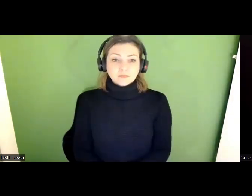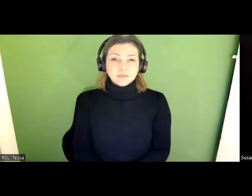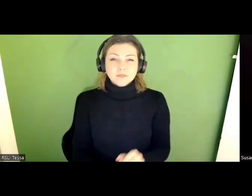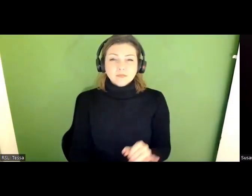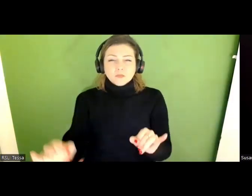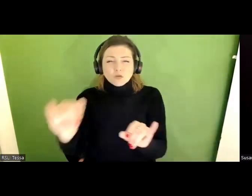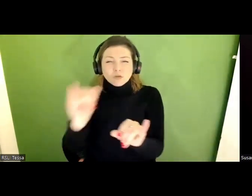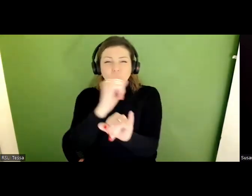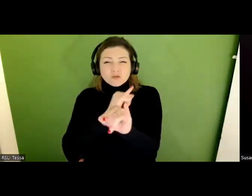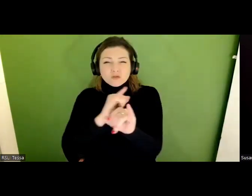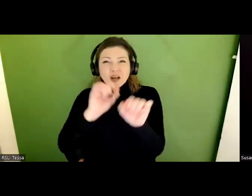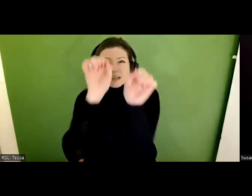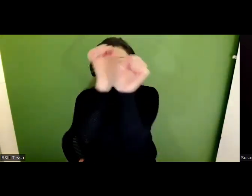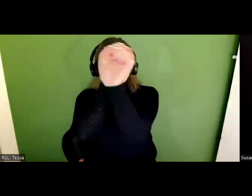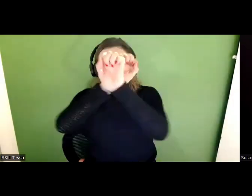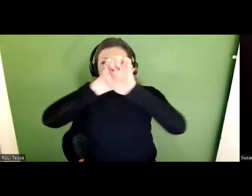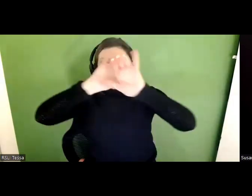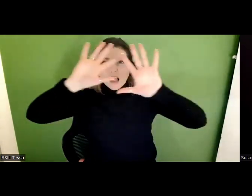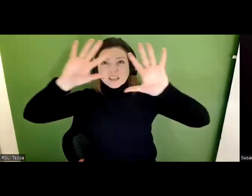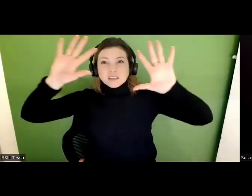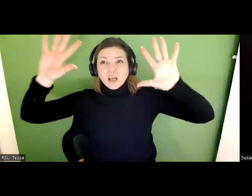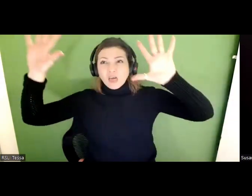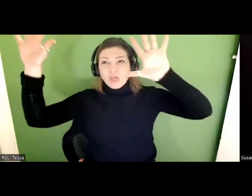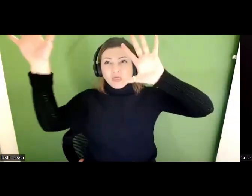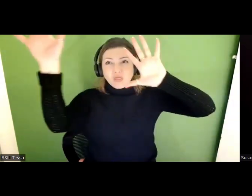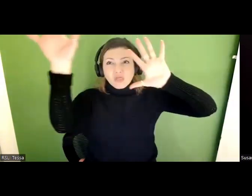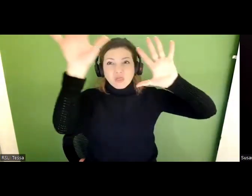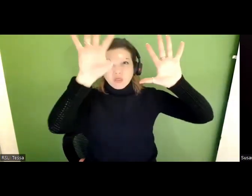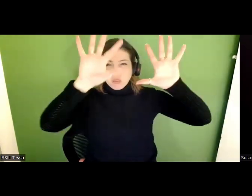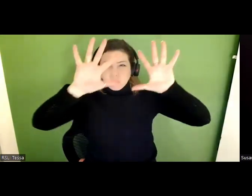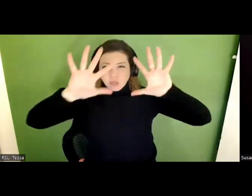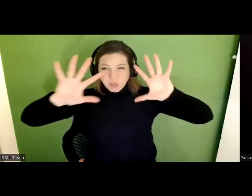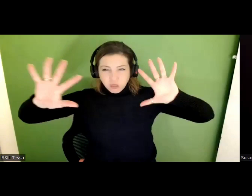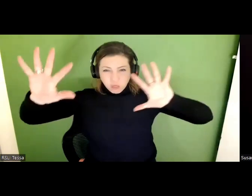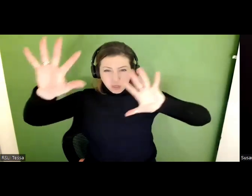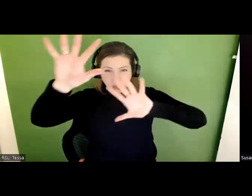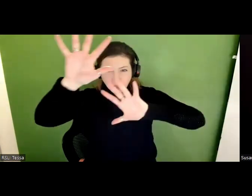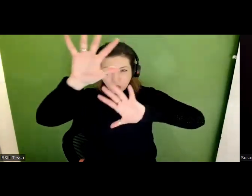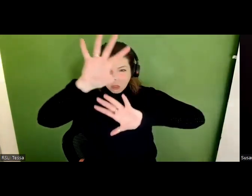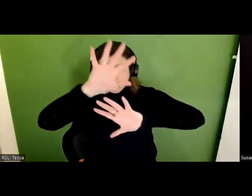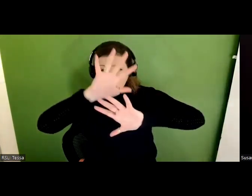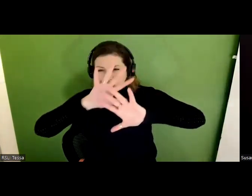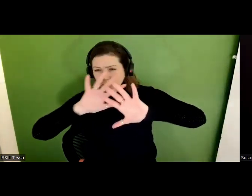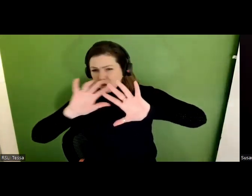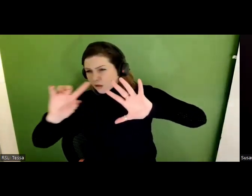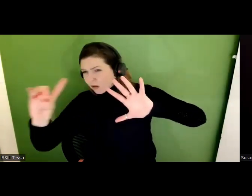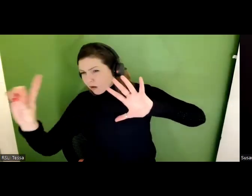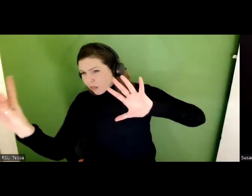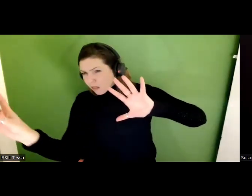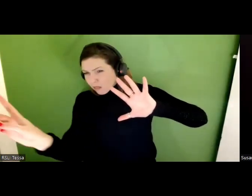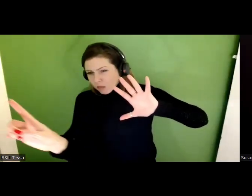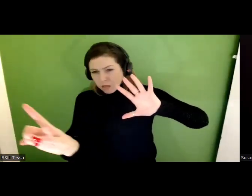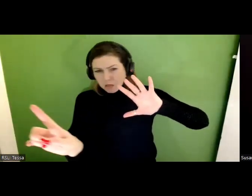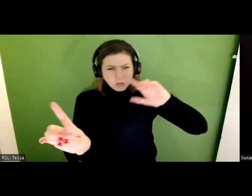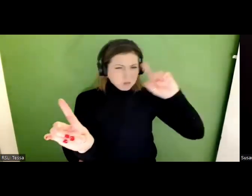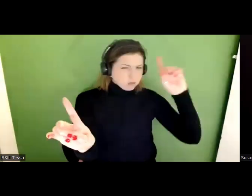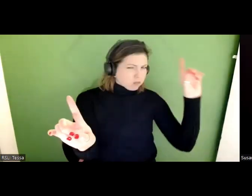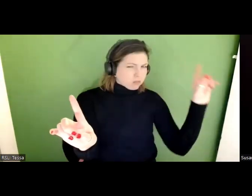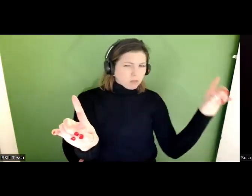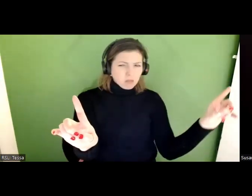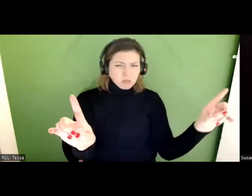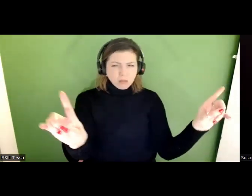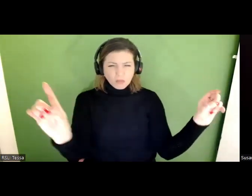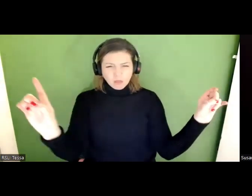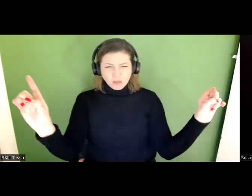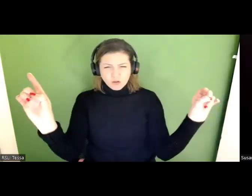Grey skies envelop passers-by, turning them grey with miasma,